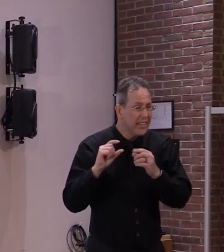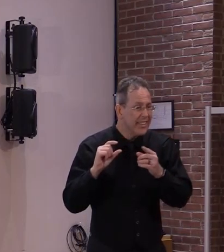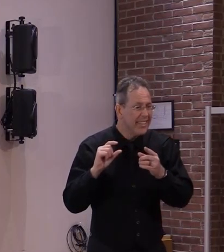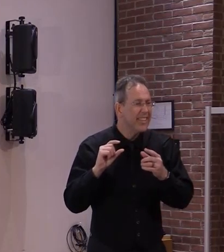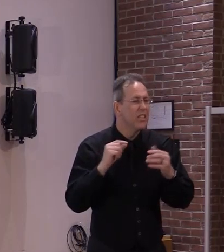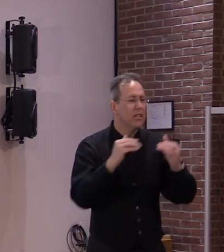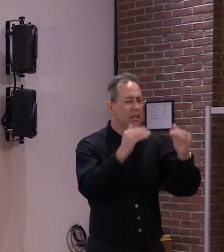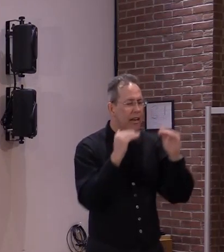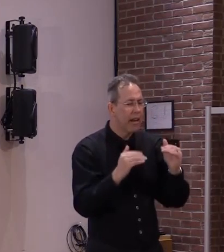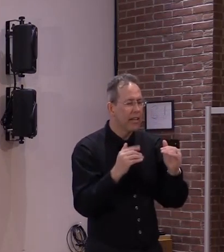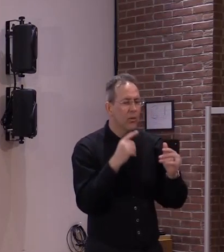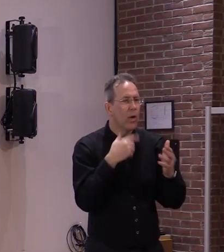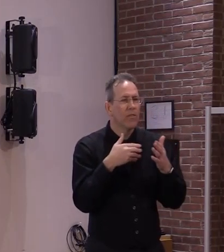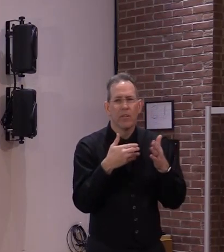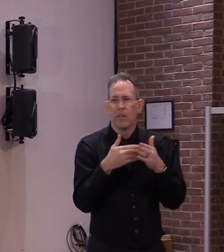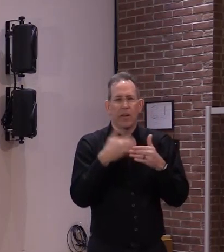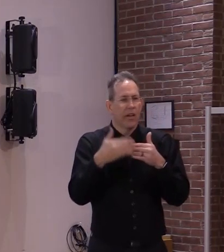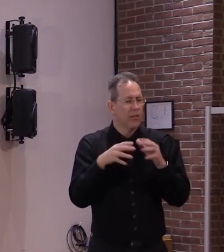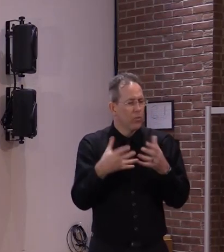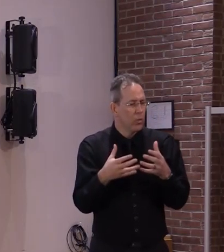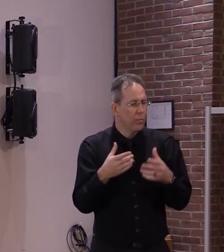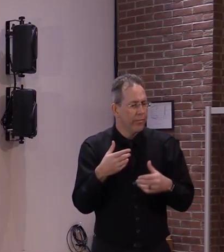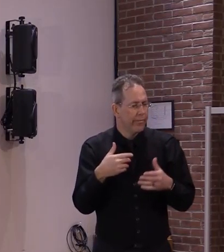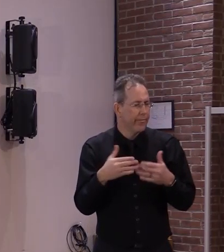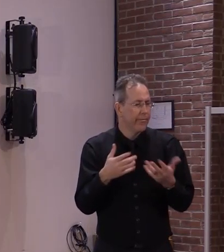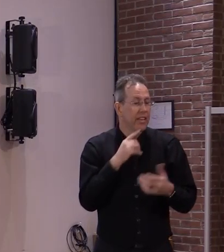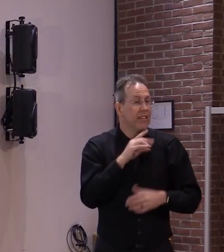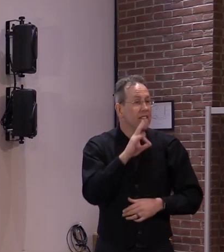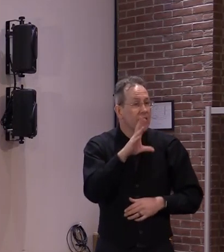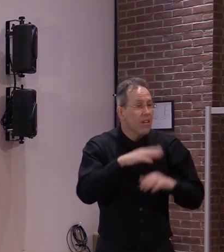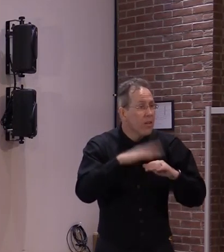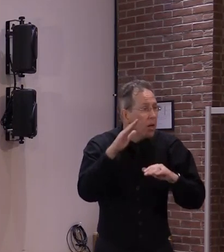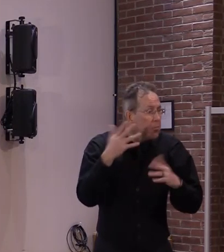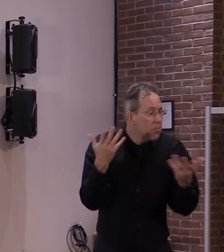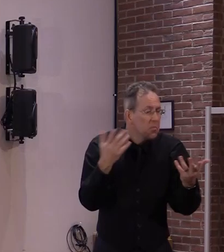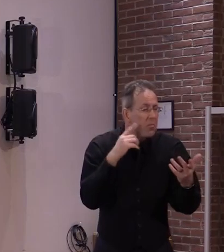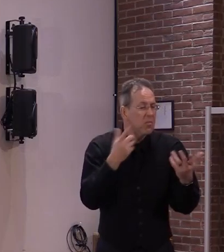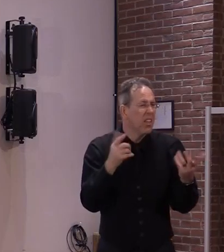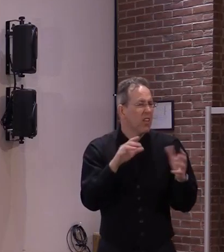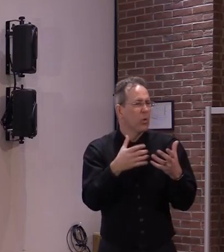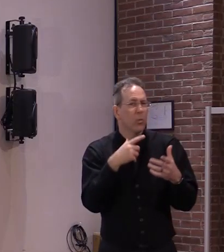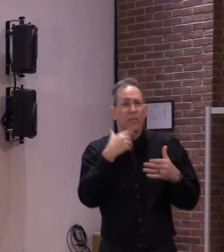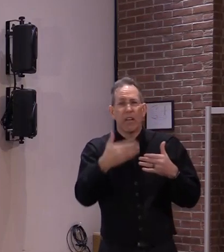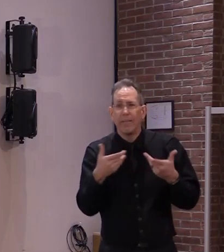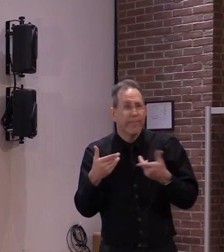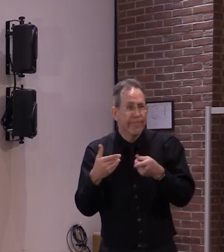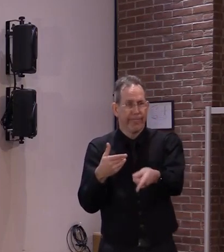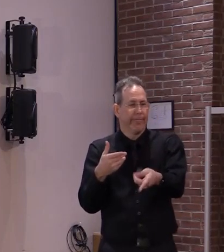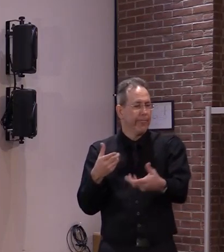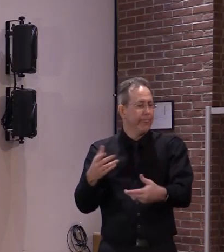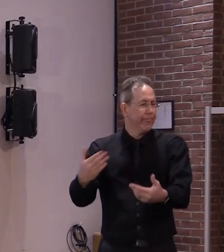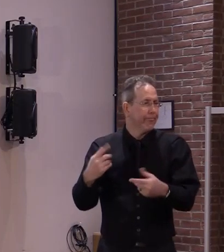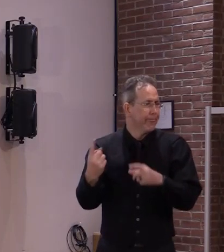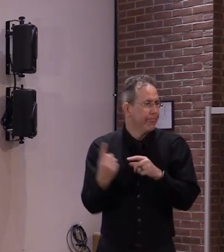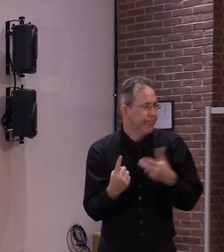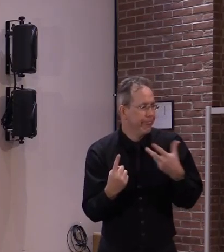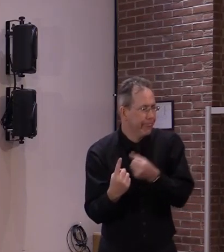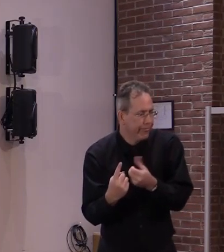to be 65 or 70, now it's 65, that next phase is the